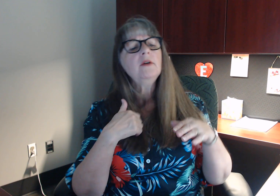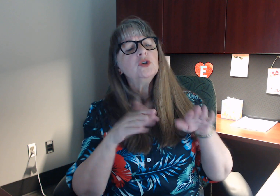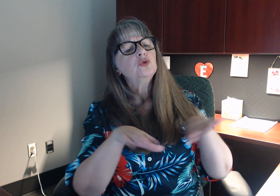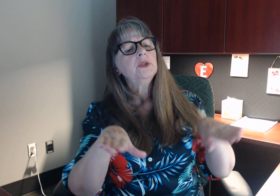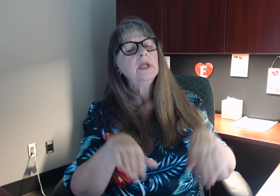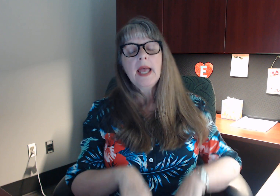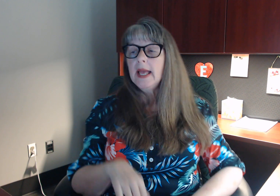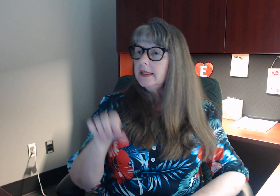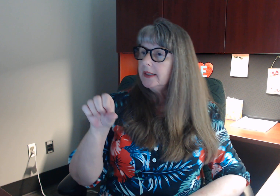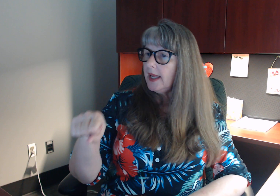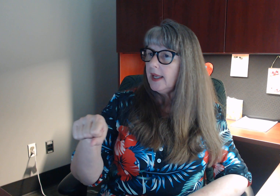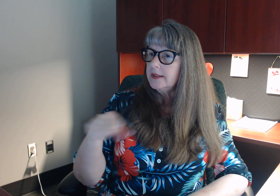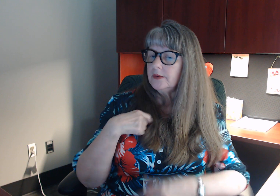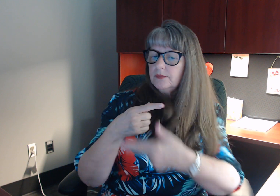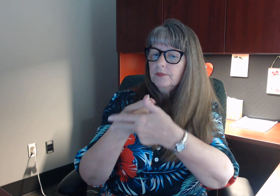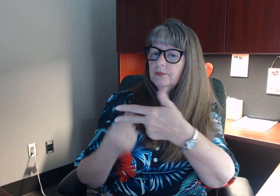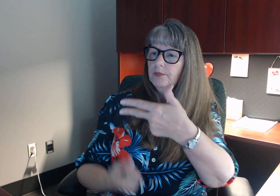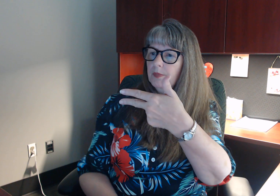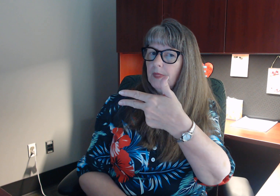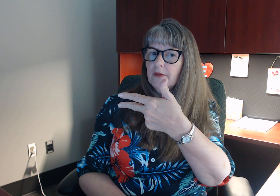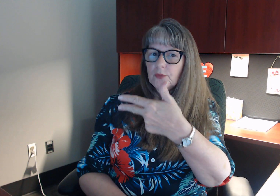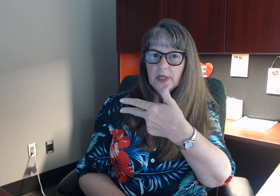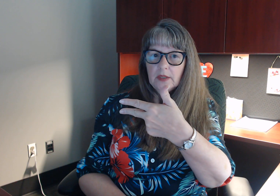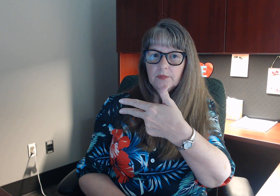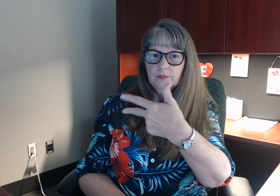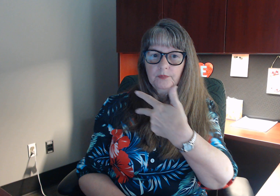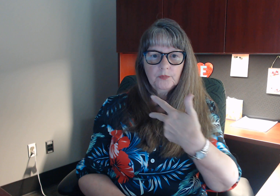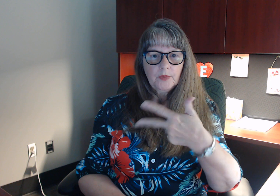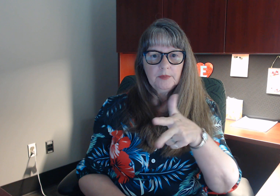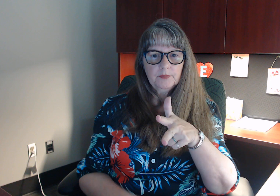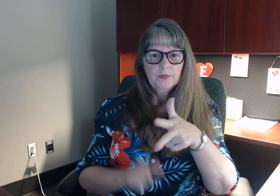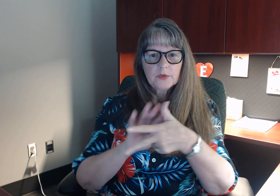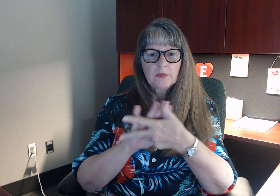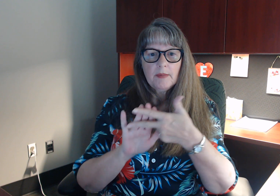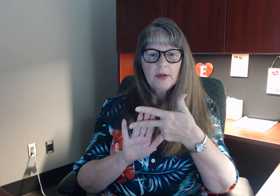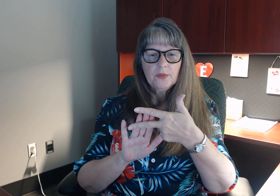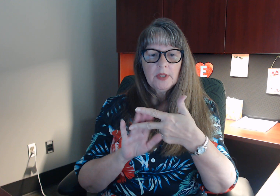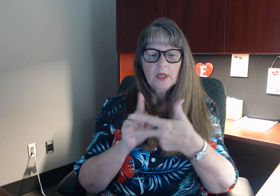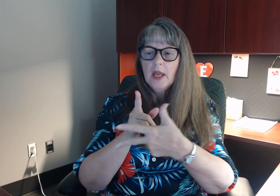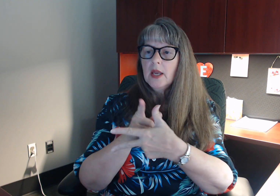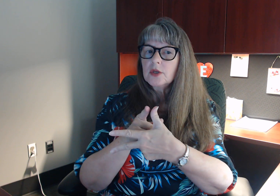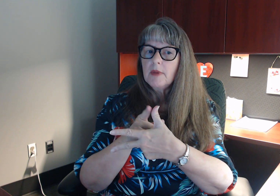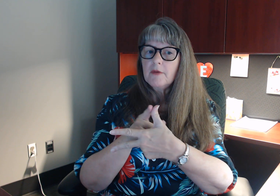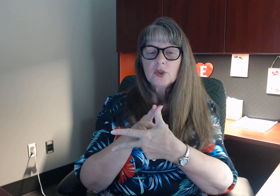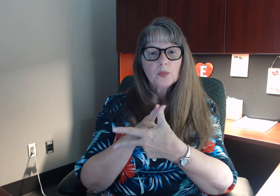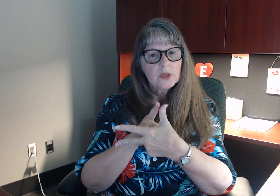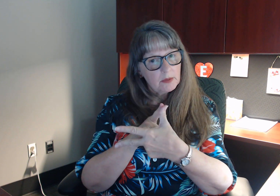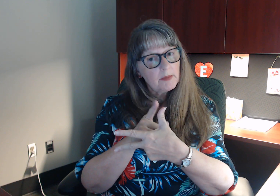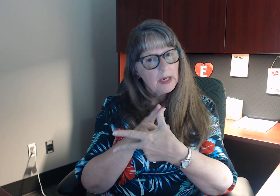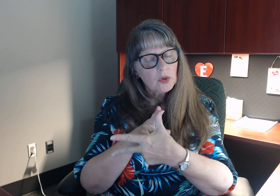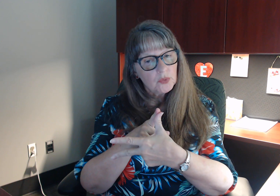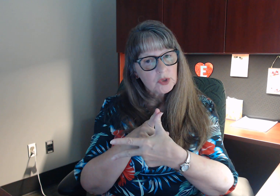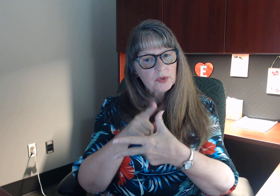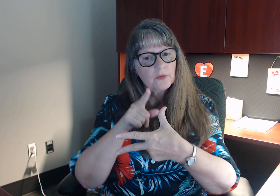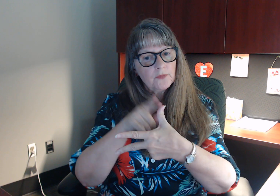children? Yes. I have 3. So I've got my 3. So my first one is going to be my oldest one, so first,